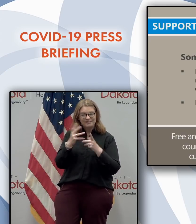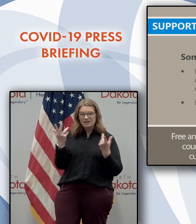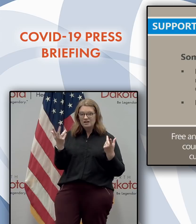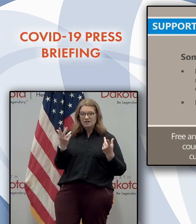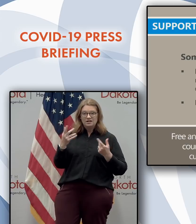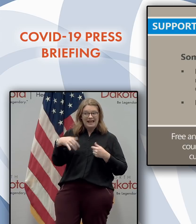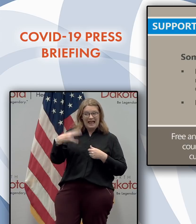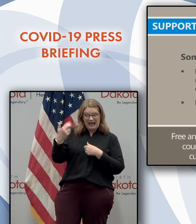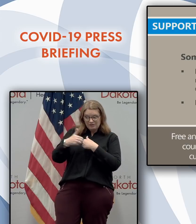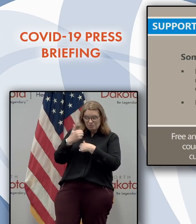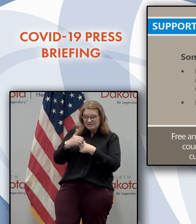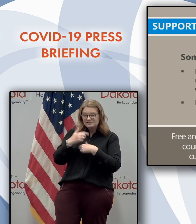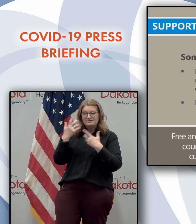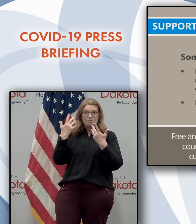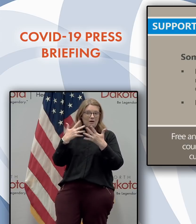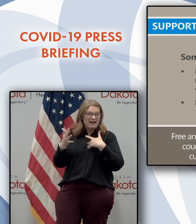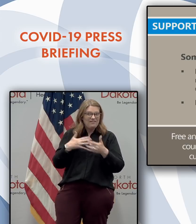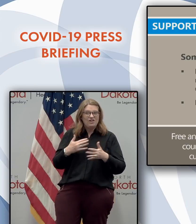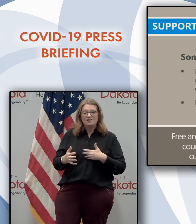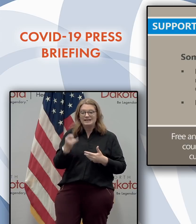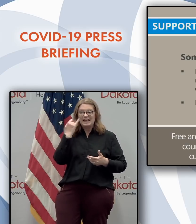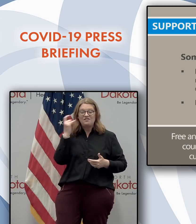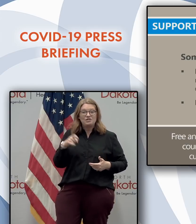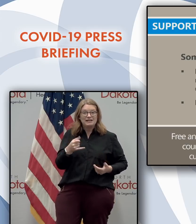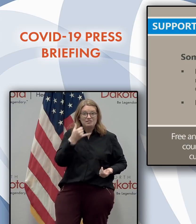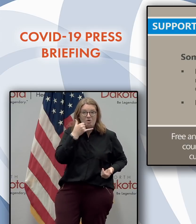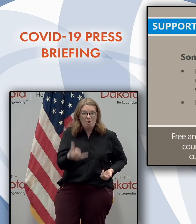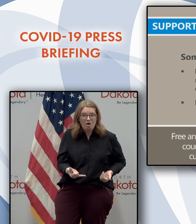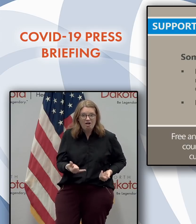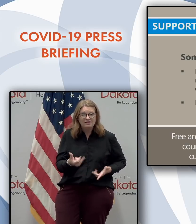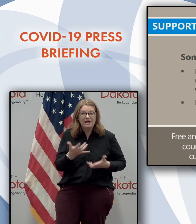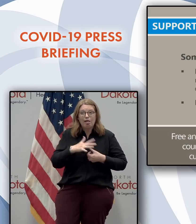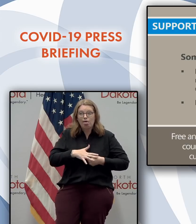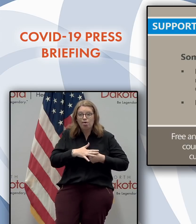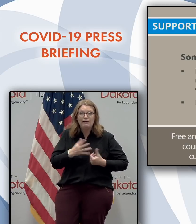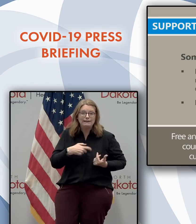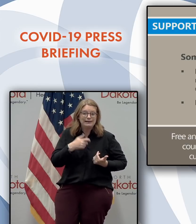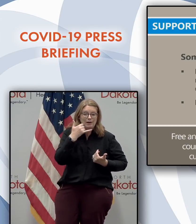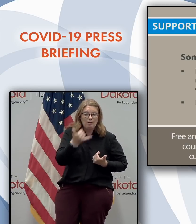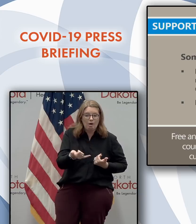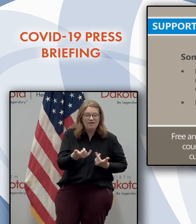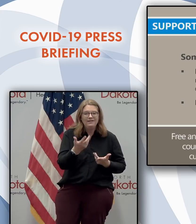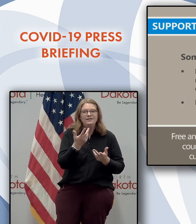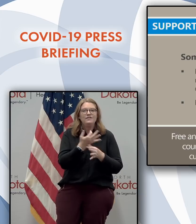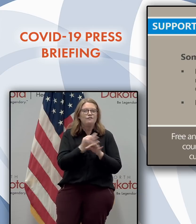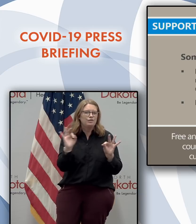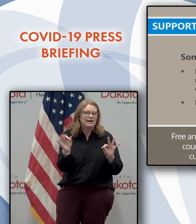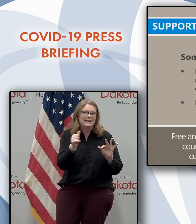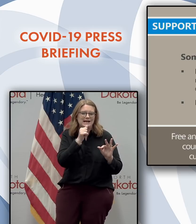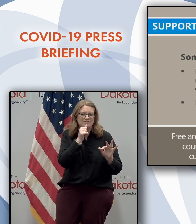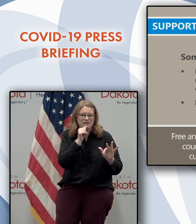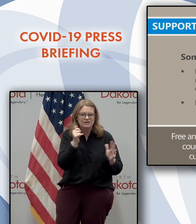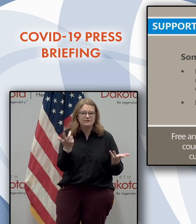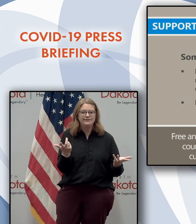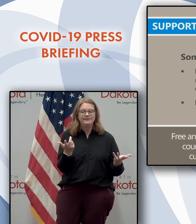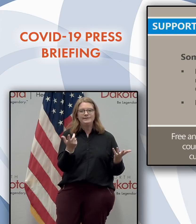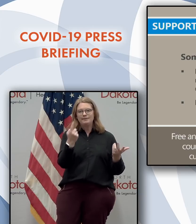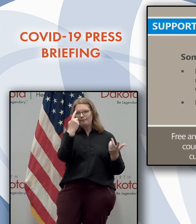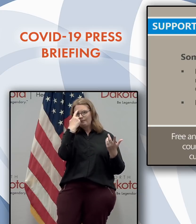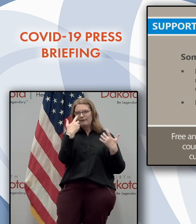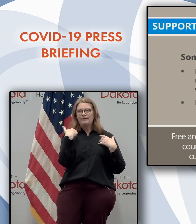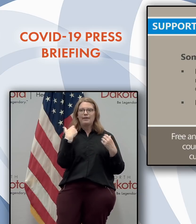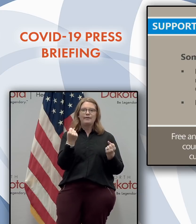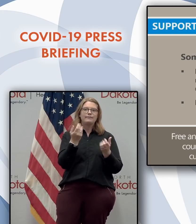you're a high-risk individual or not, we got free and confidential crisis counseling services, and that could be whether it's mental